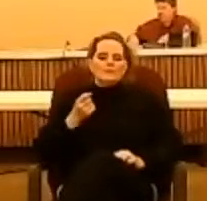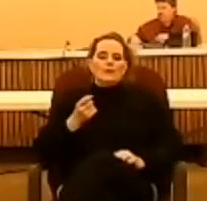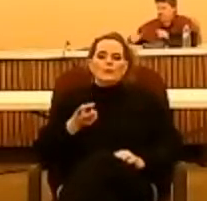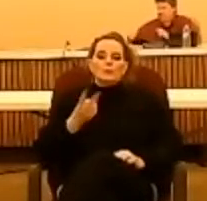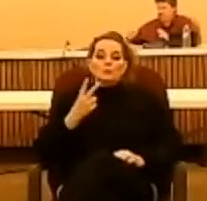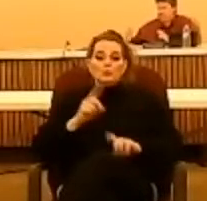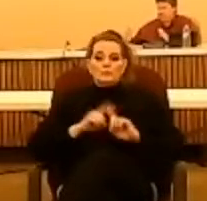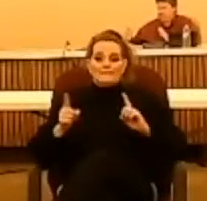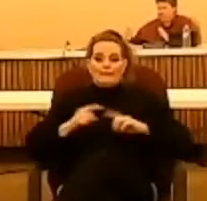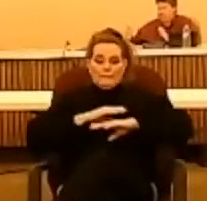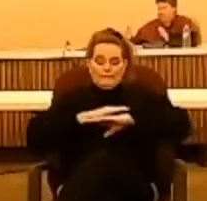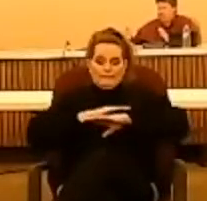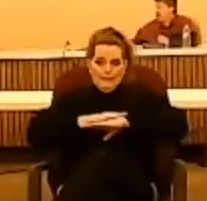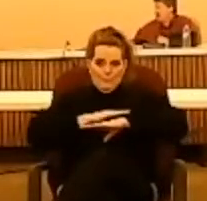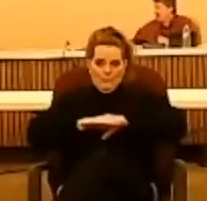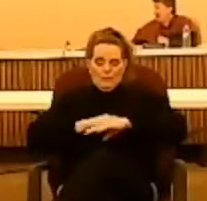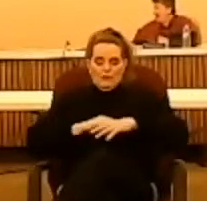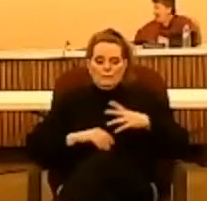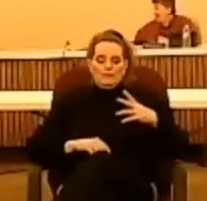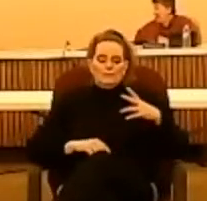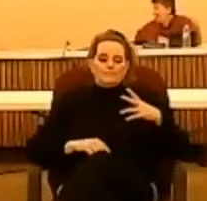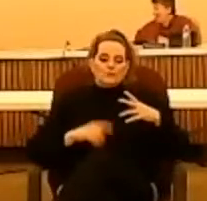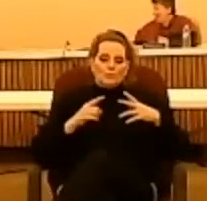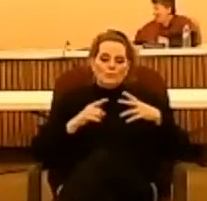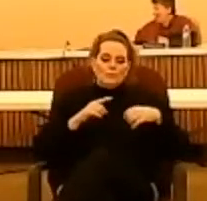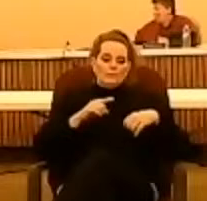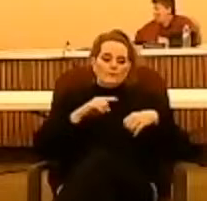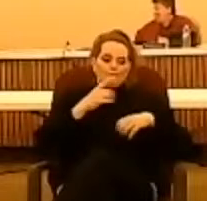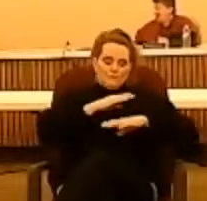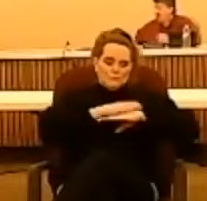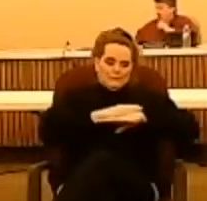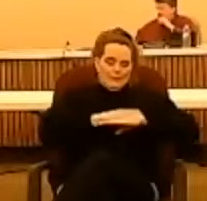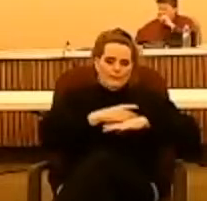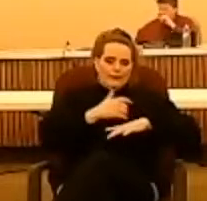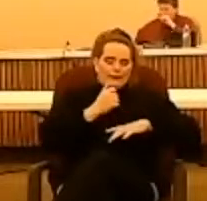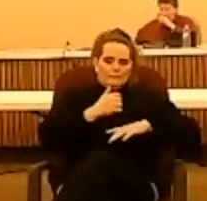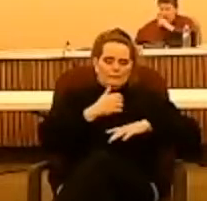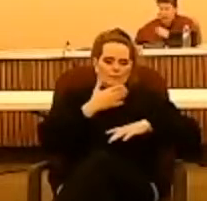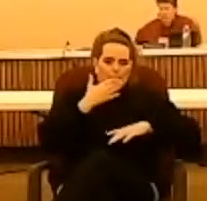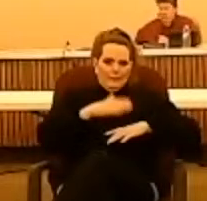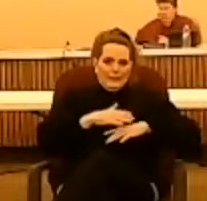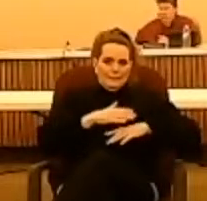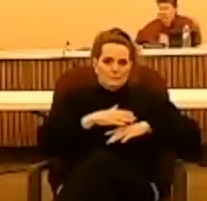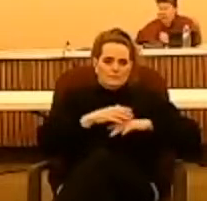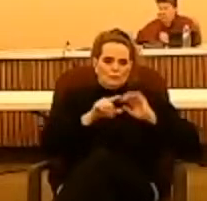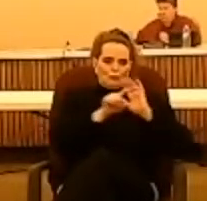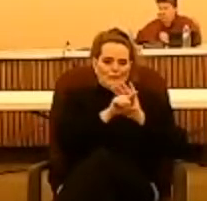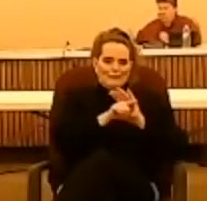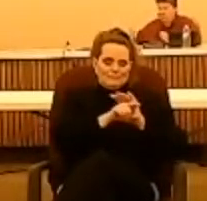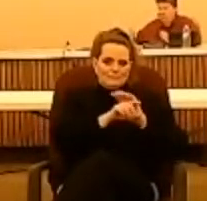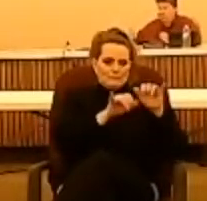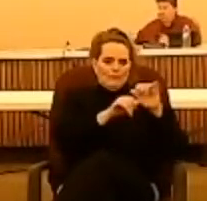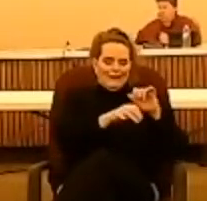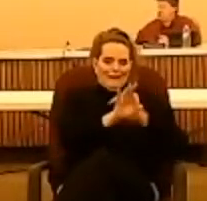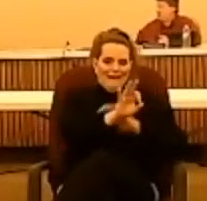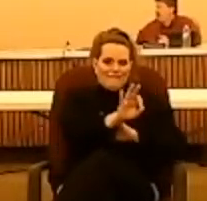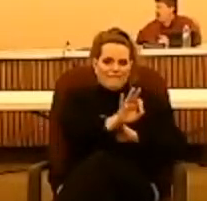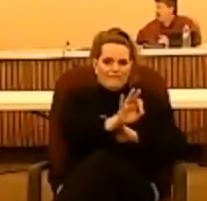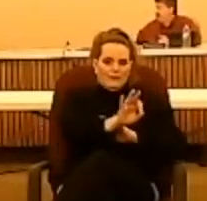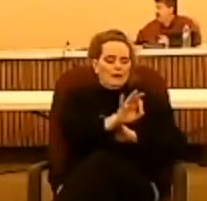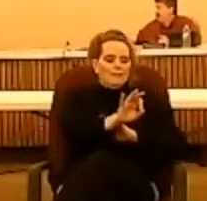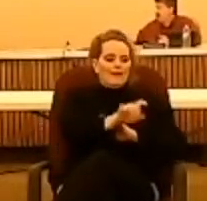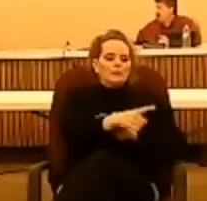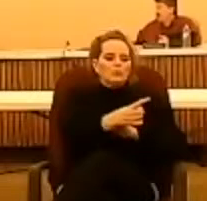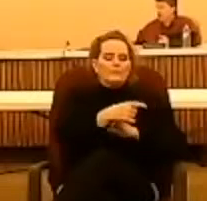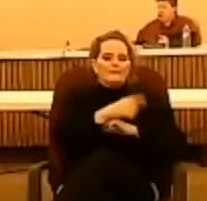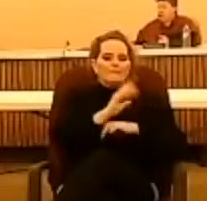tables. So the first table that still had all the bad grades, that still had the Fs in there, that was if they just put in stop